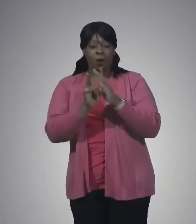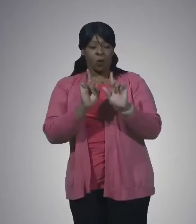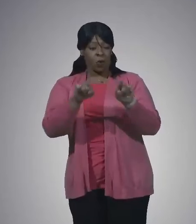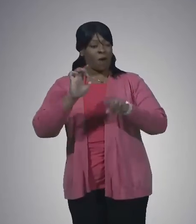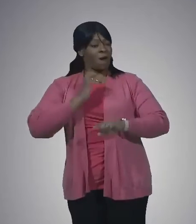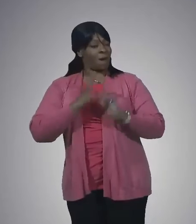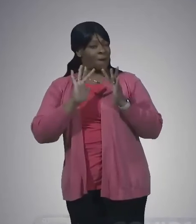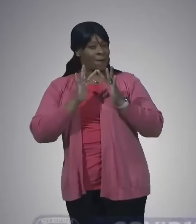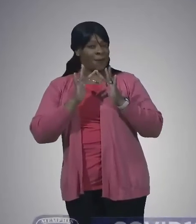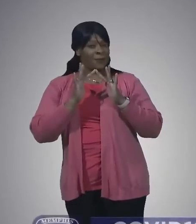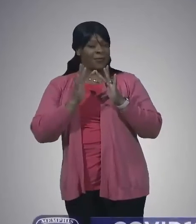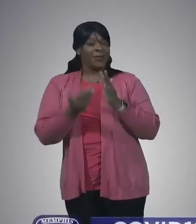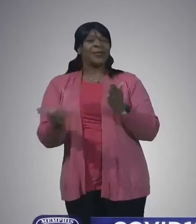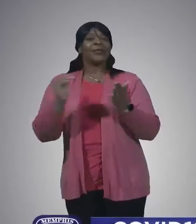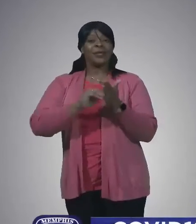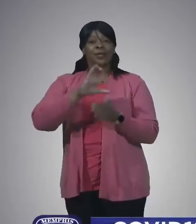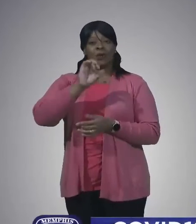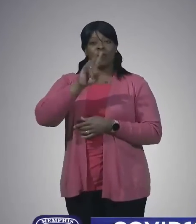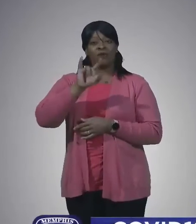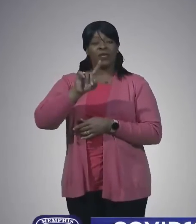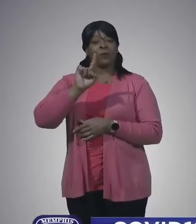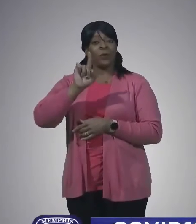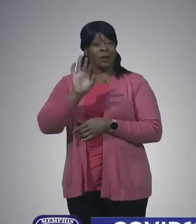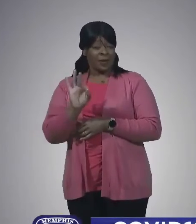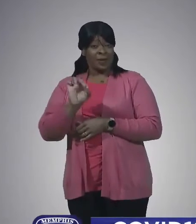our website, once again,